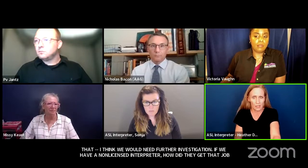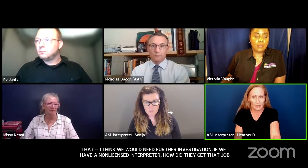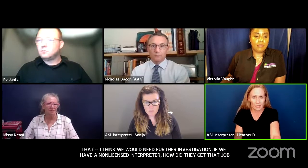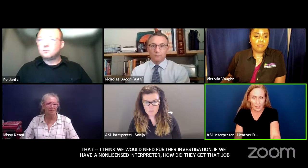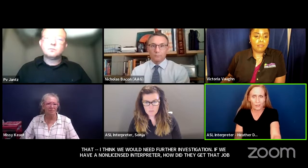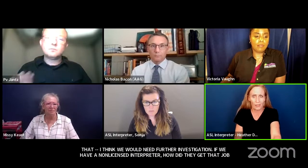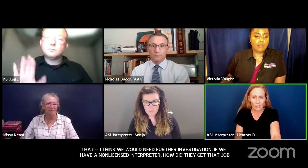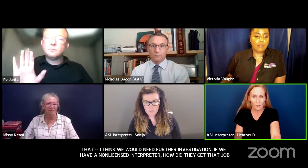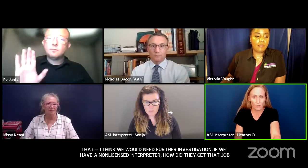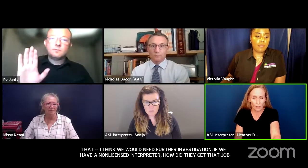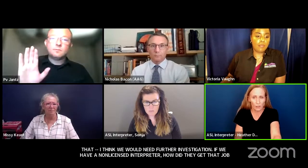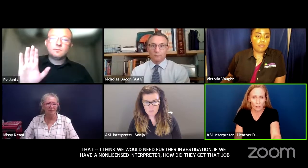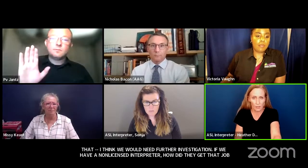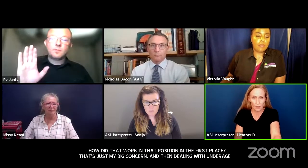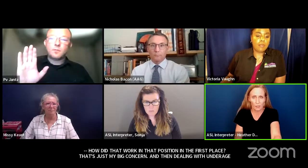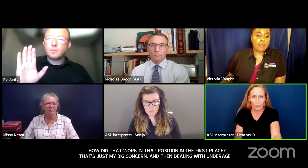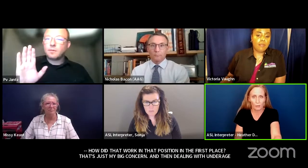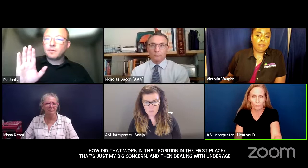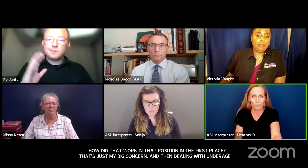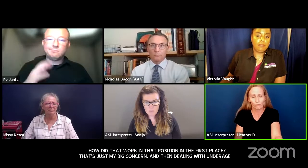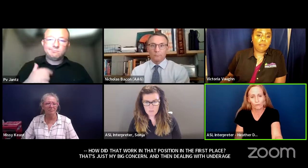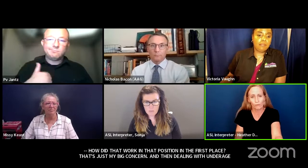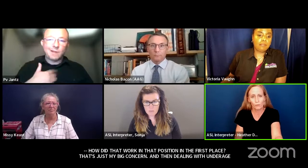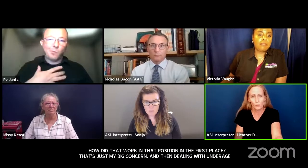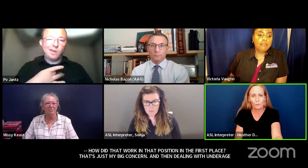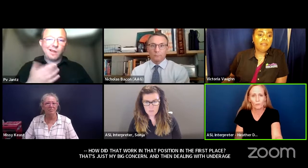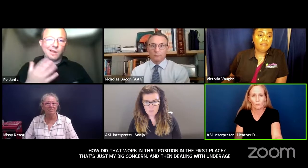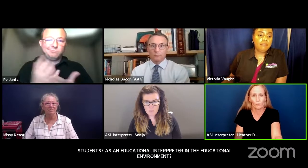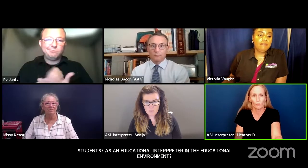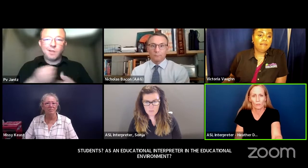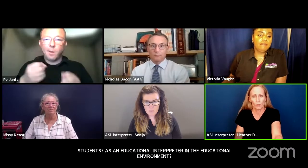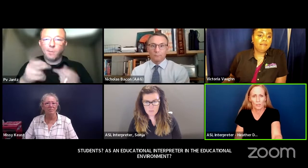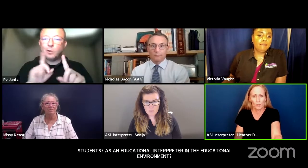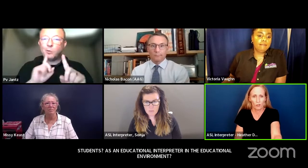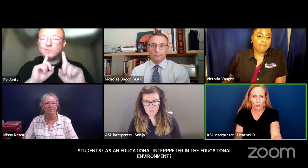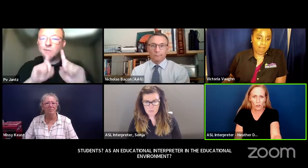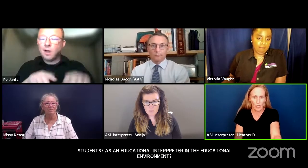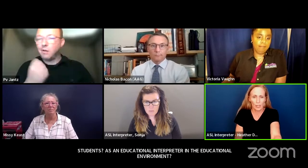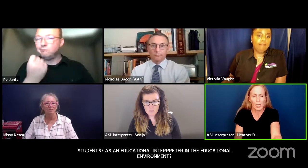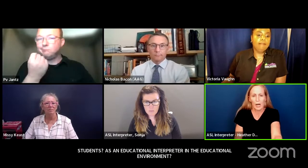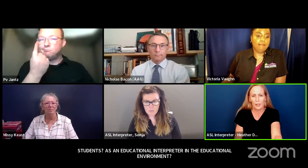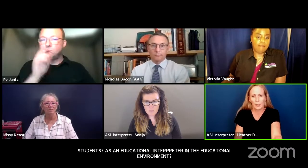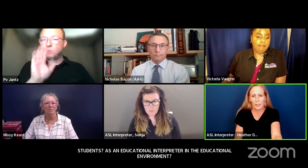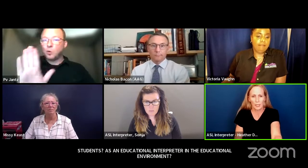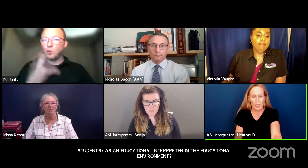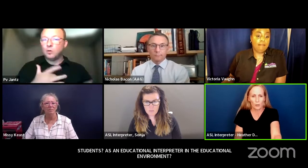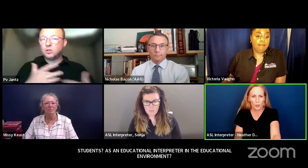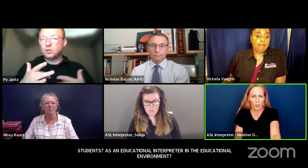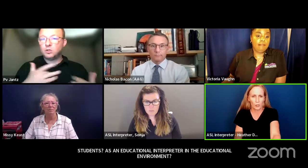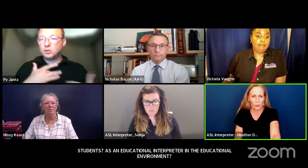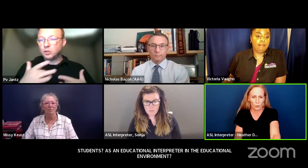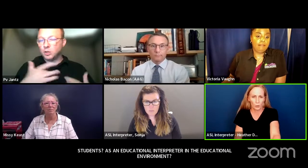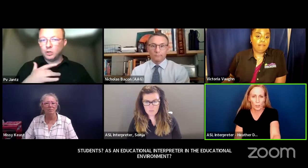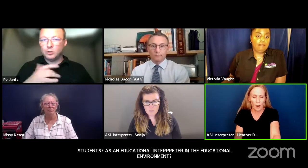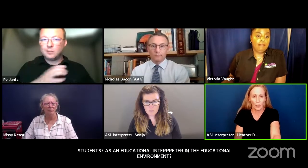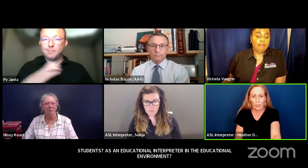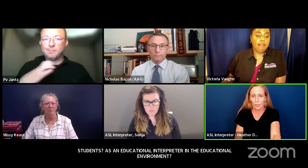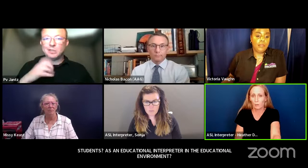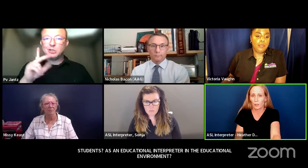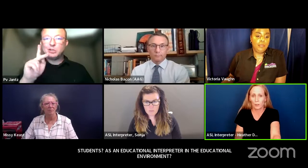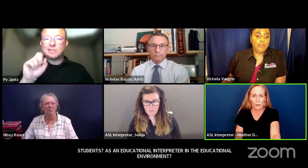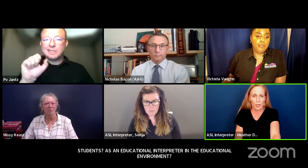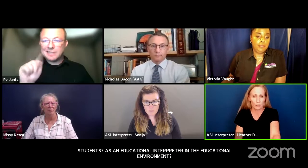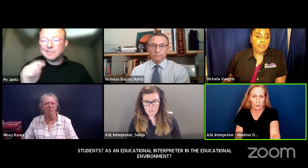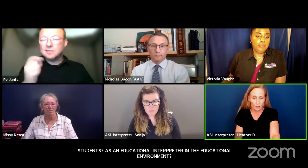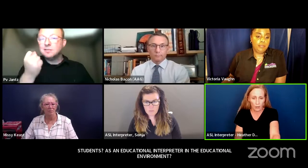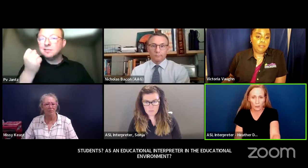a very significant, severe investigation. This is Commissioner Jant. I'd like to take the opportunity to respond. I